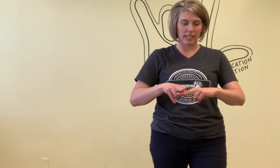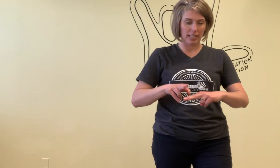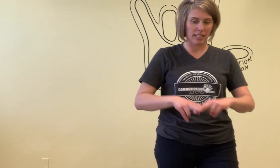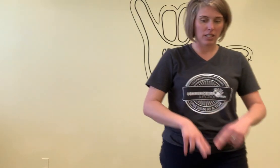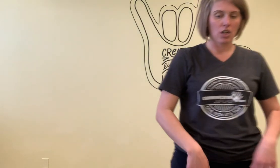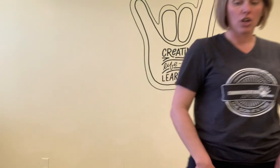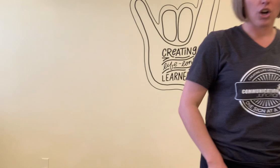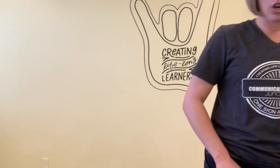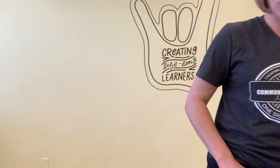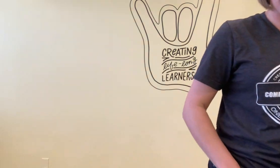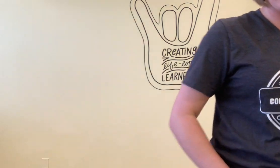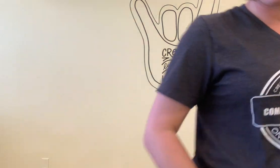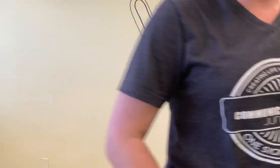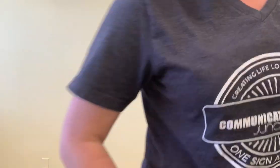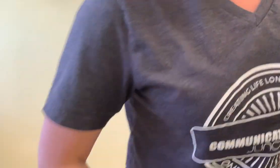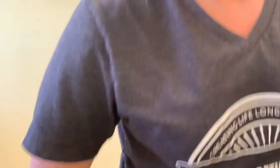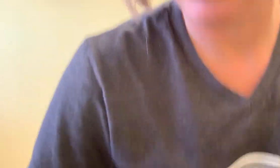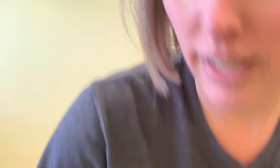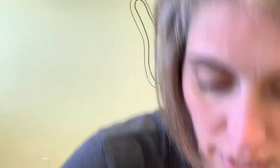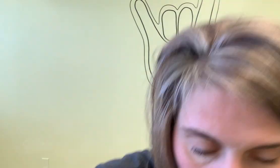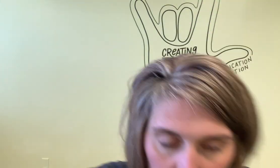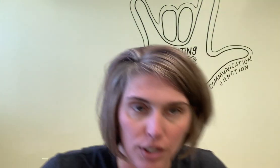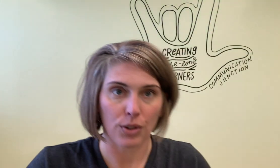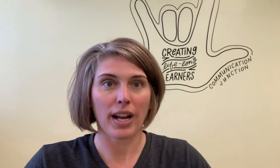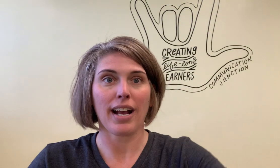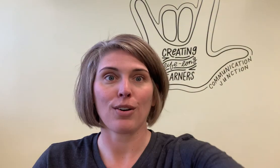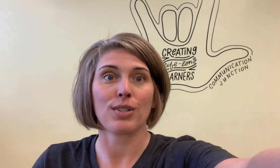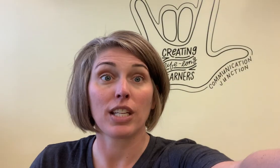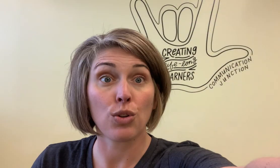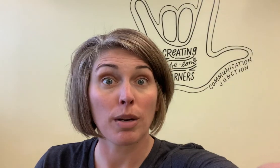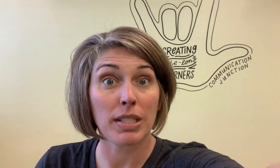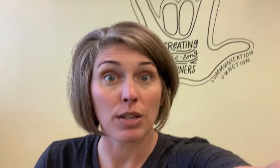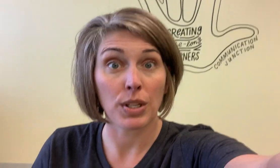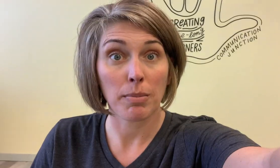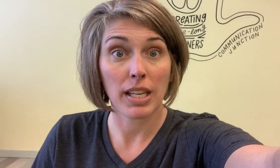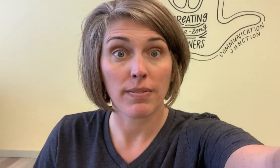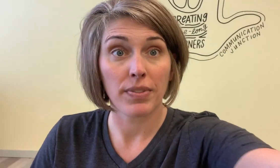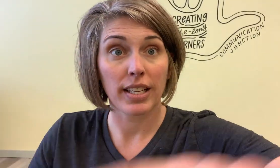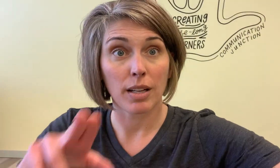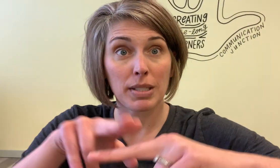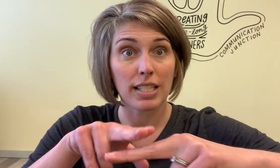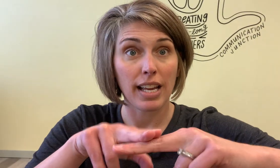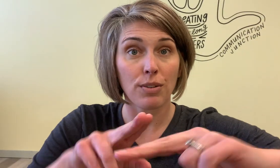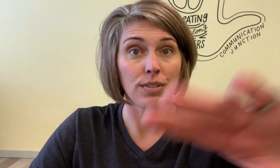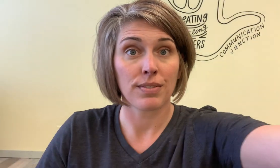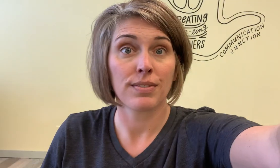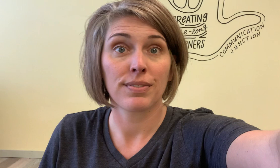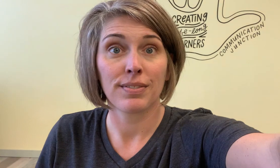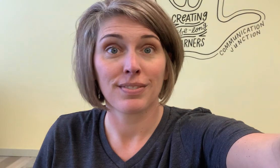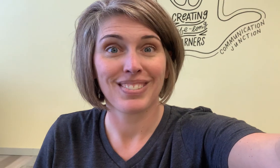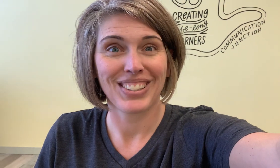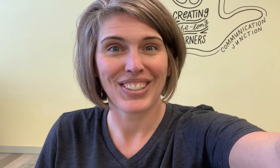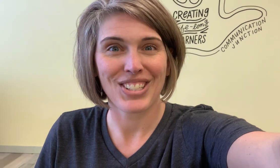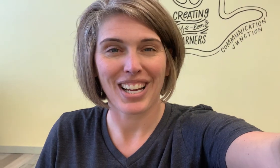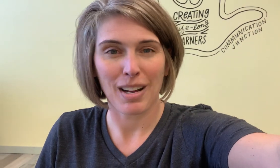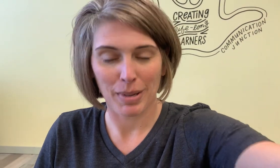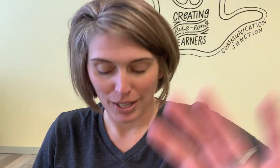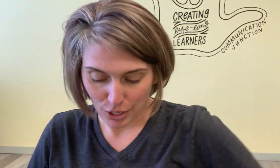sits on the ground. Can you come sit with me? Come sit down. Good job. So